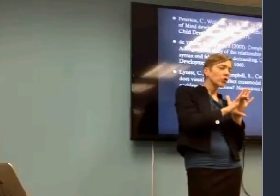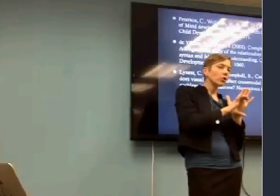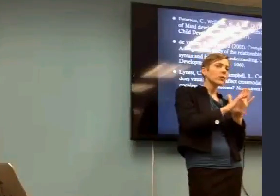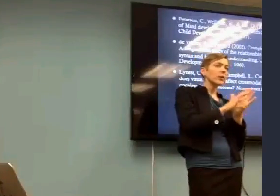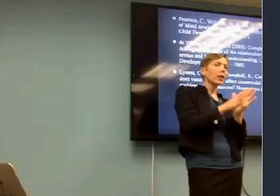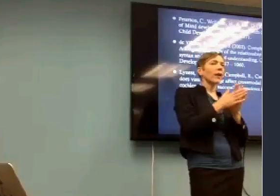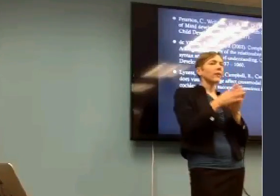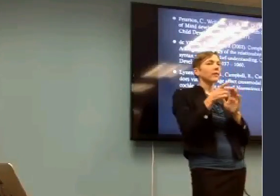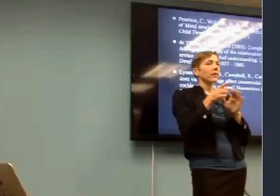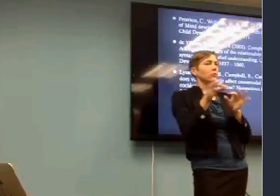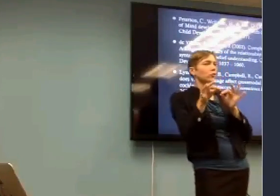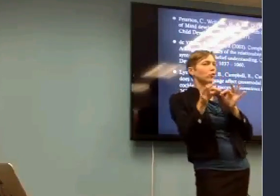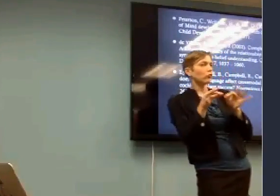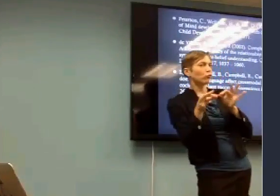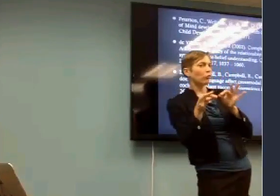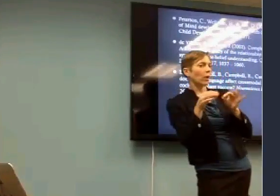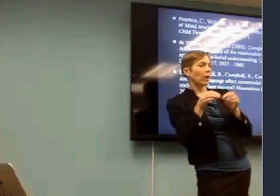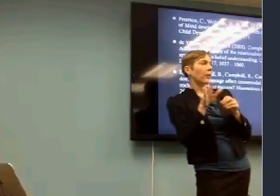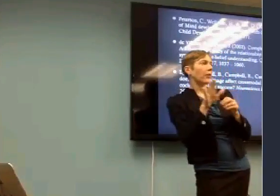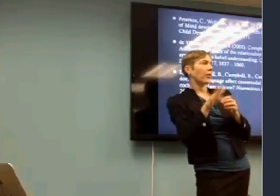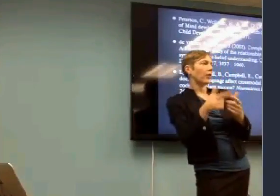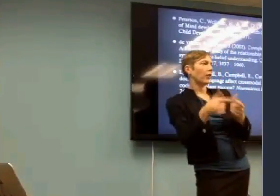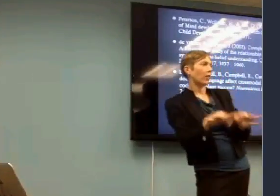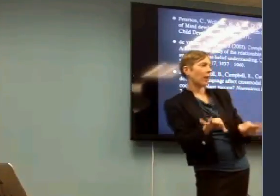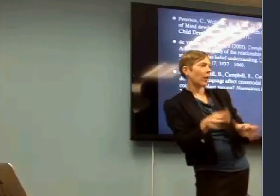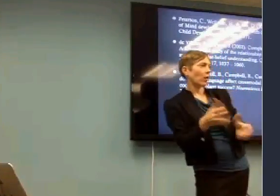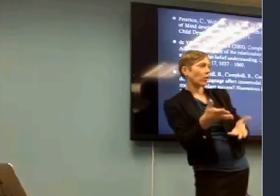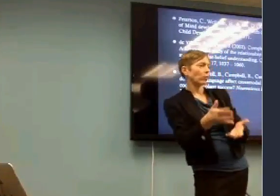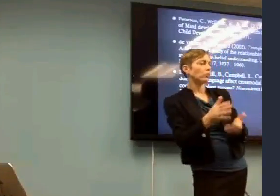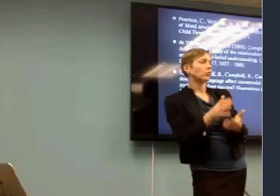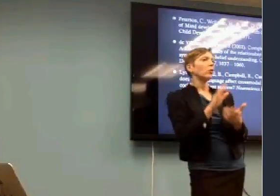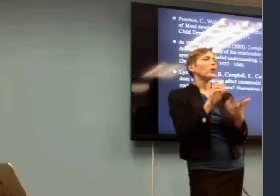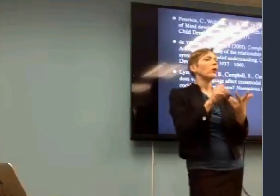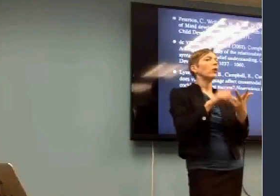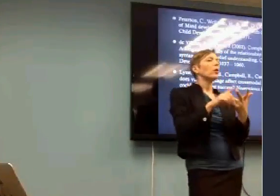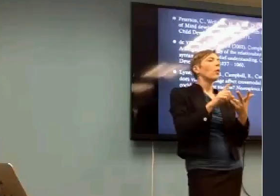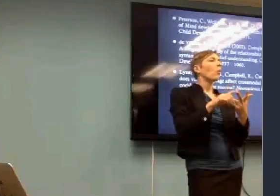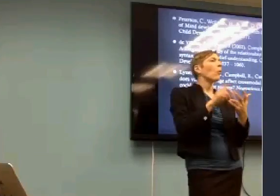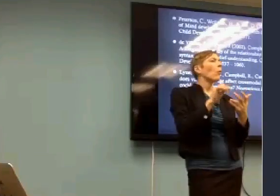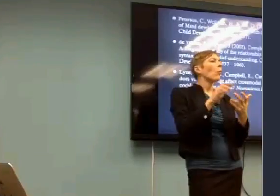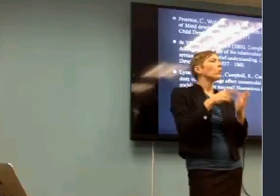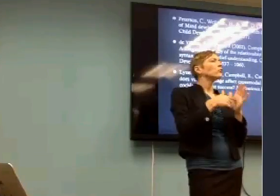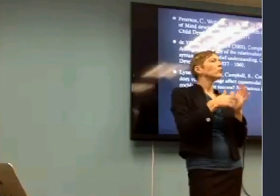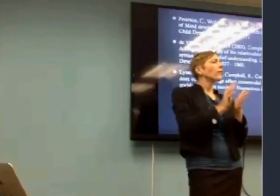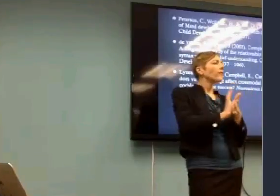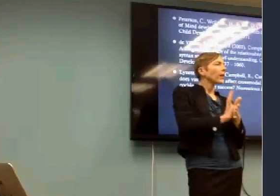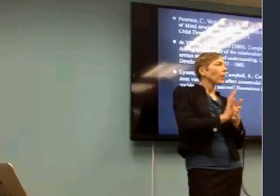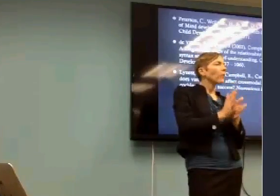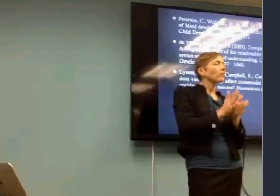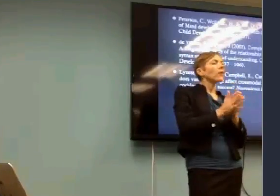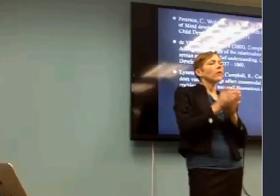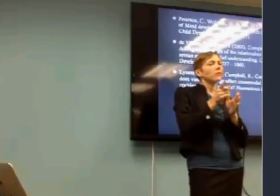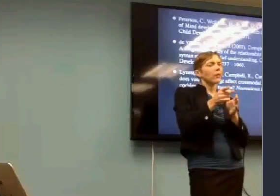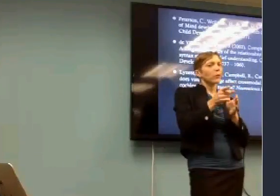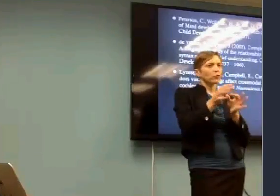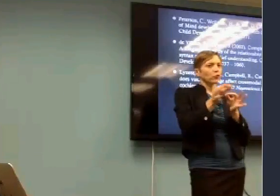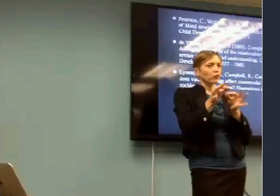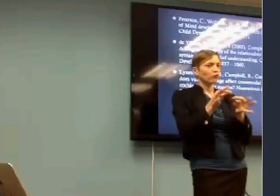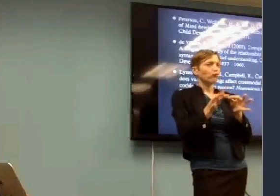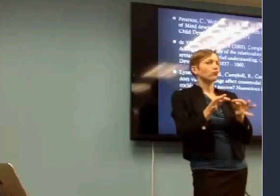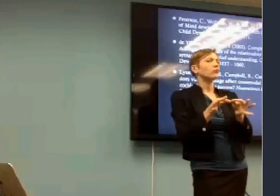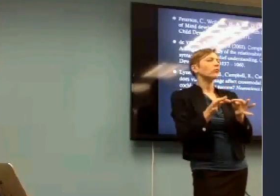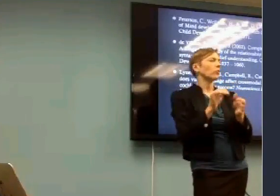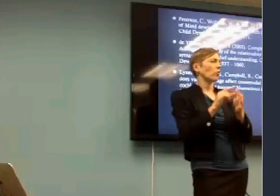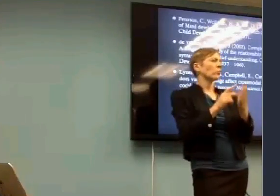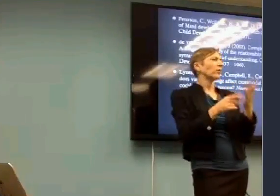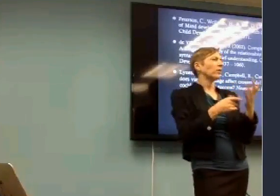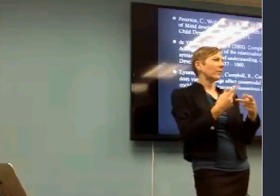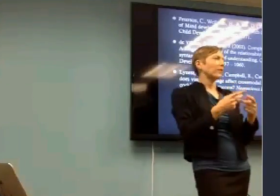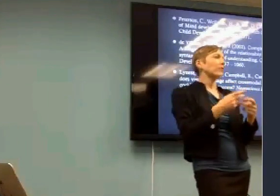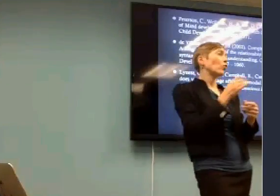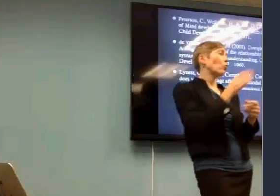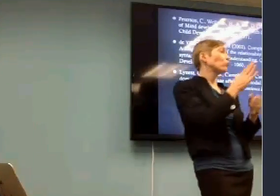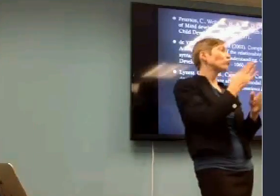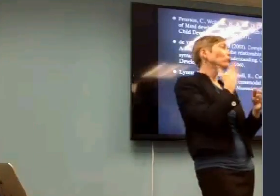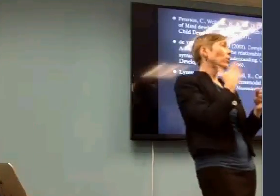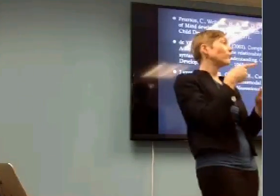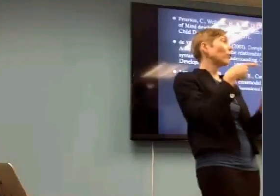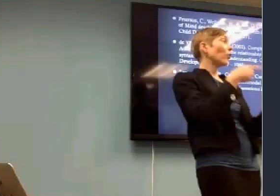So we might show the child a picture and ask the child to describe the picture in their language, or show a film to them and ask them to describe the